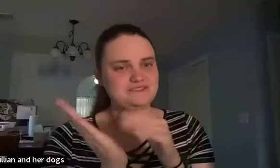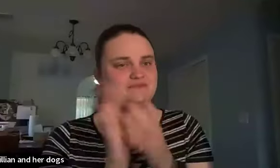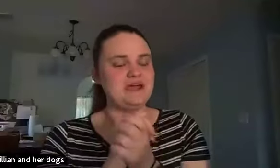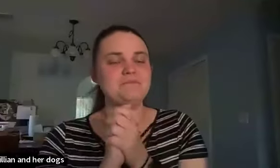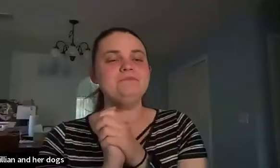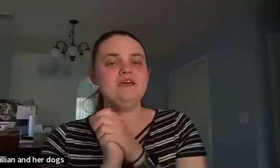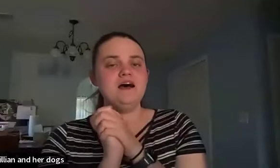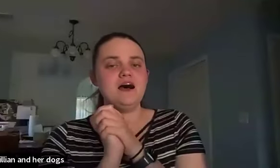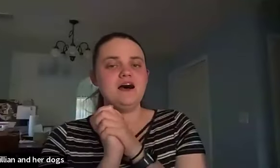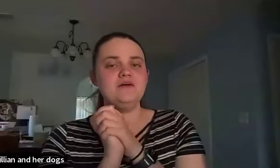thousands right now.